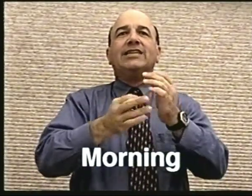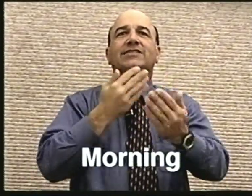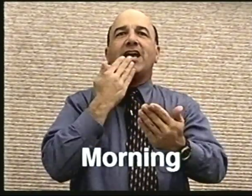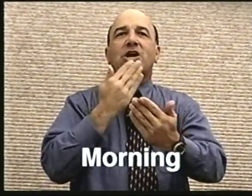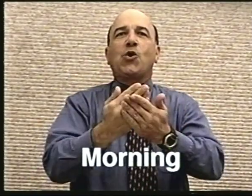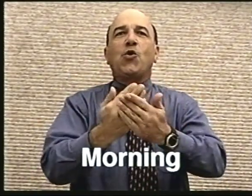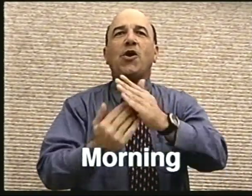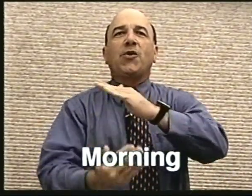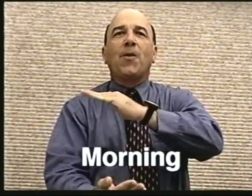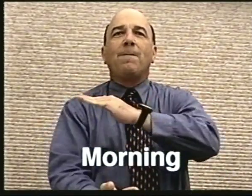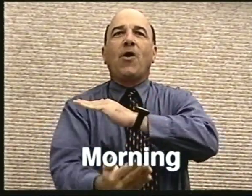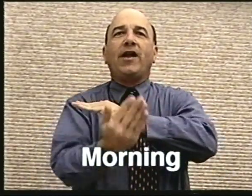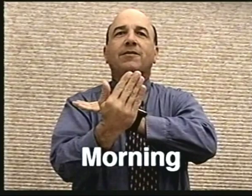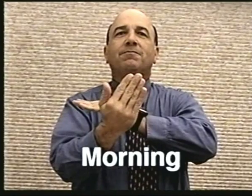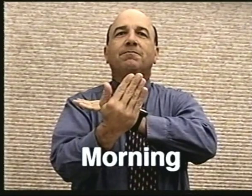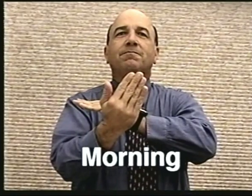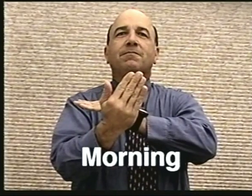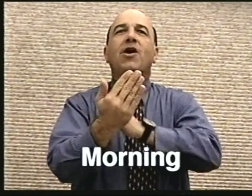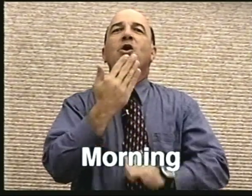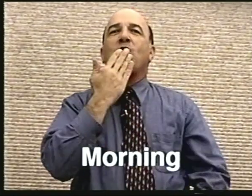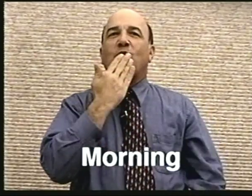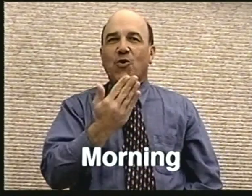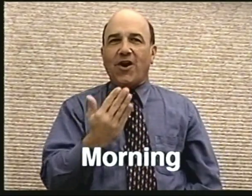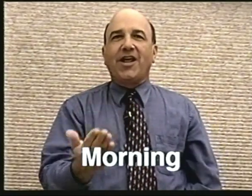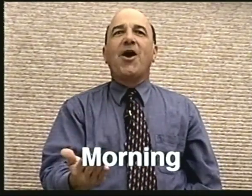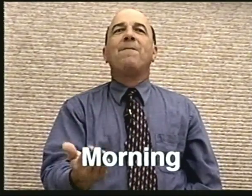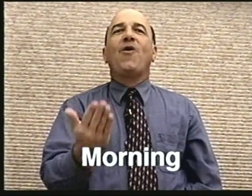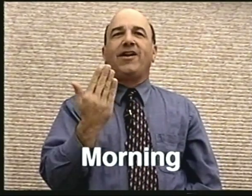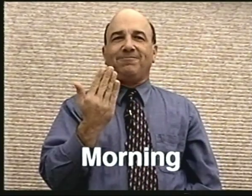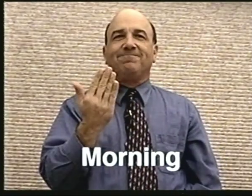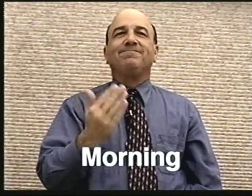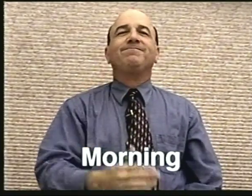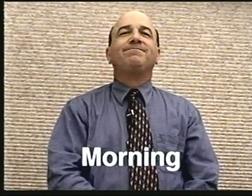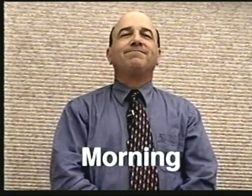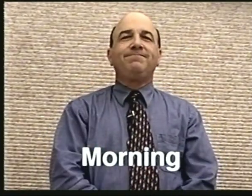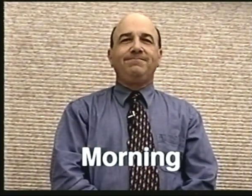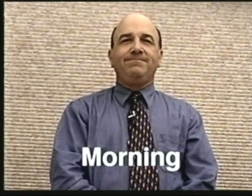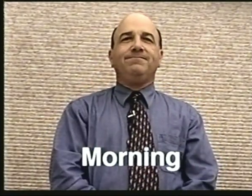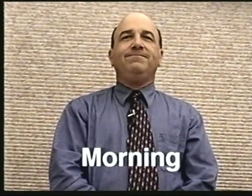of saying good morning. Good morning.